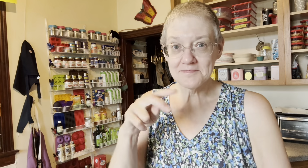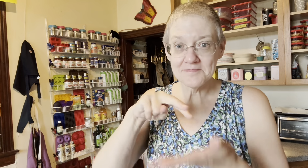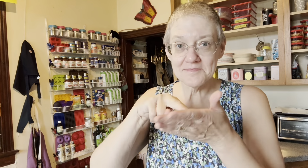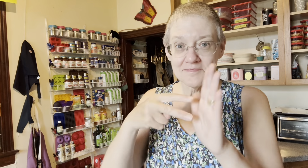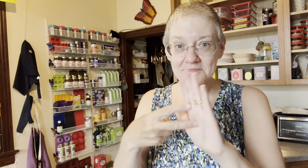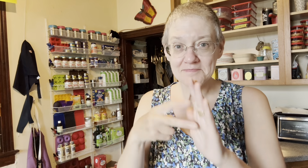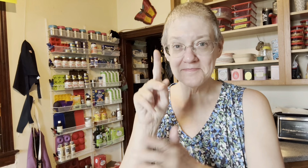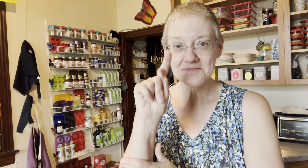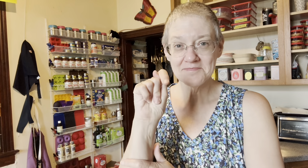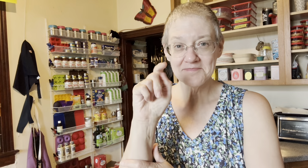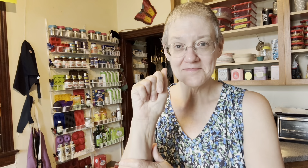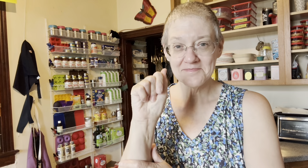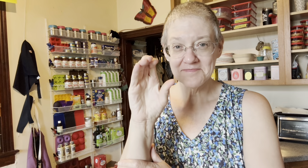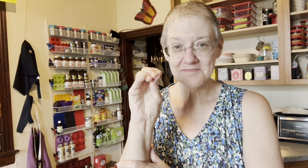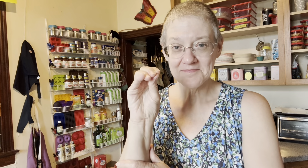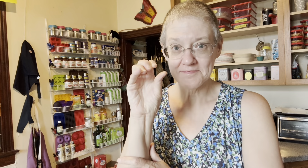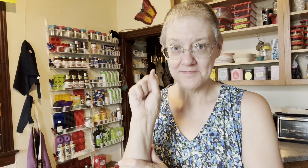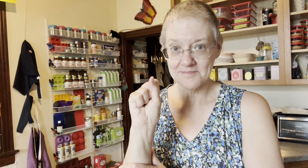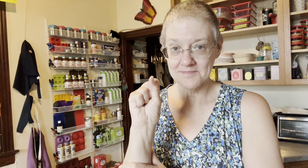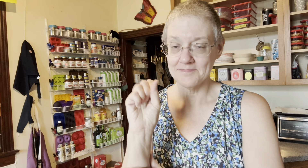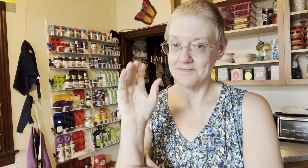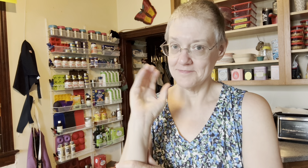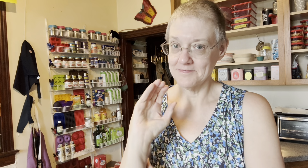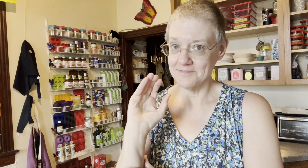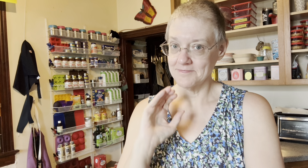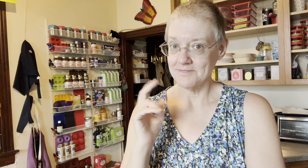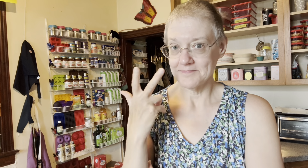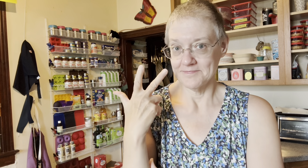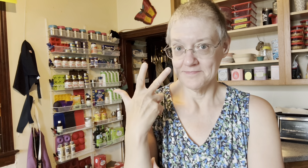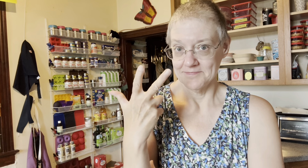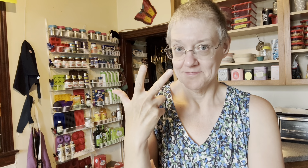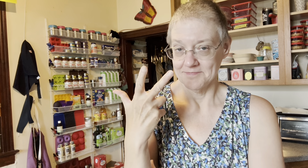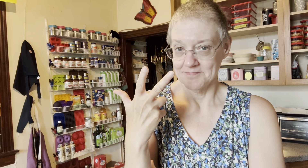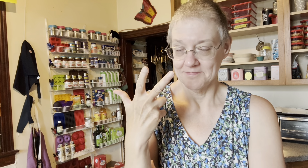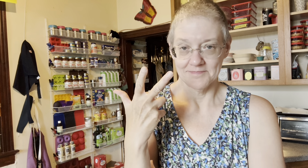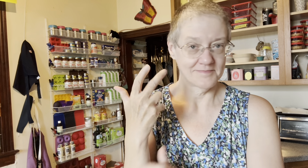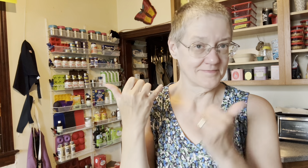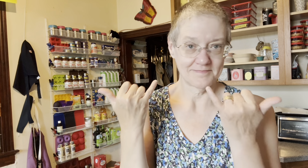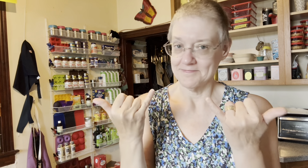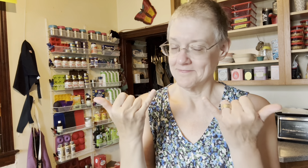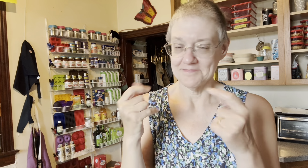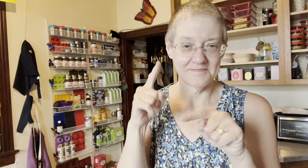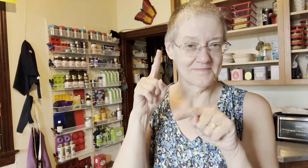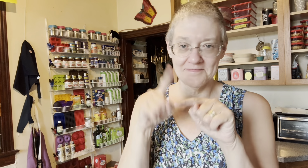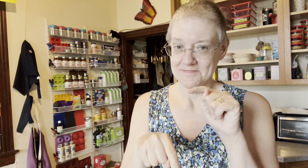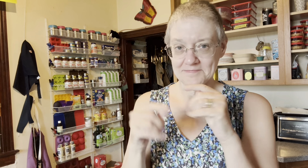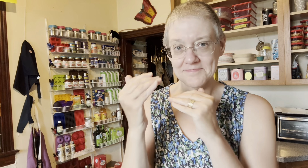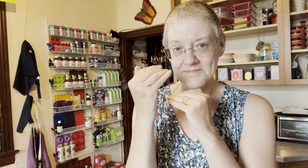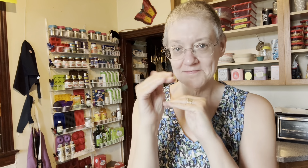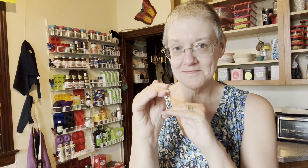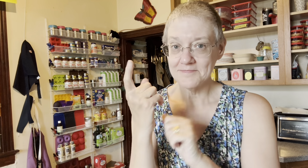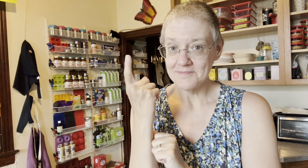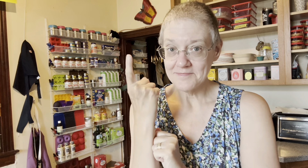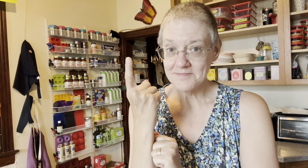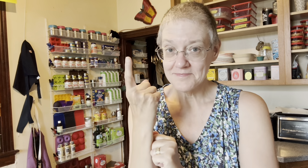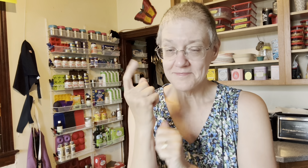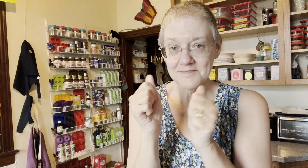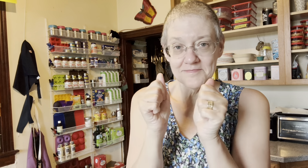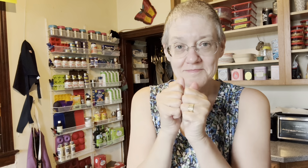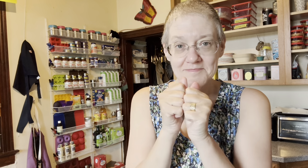for dinner, every Tuesday means tacos. He used to have 3 tacos, but he can't handle that anymore, so